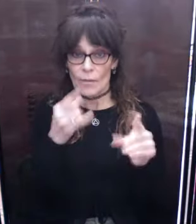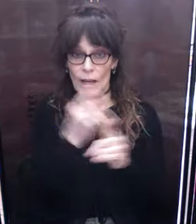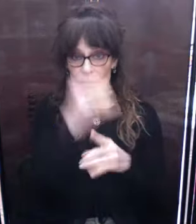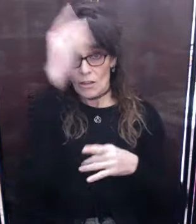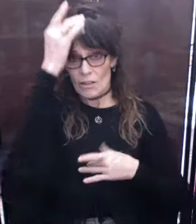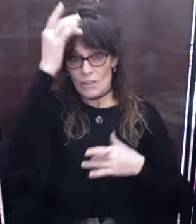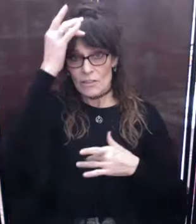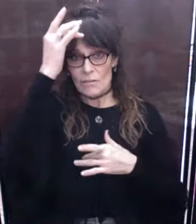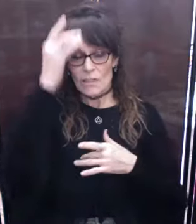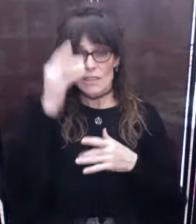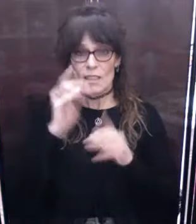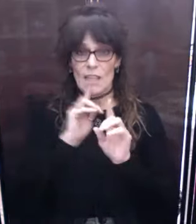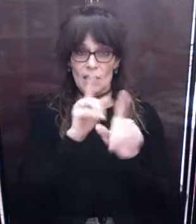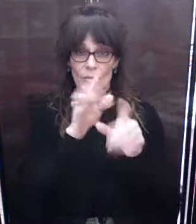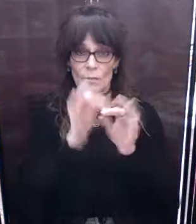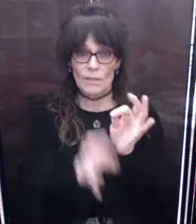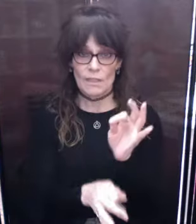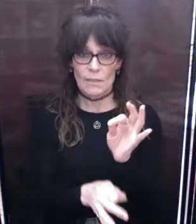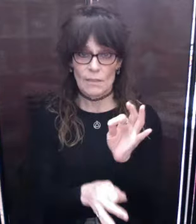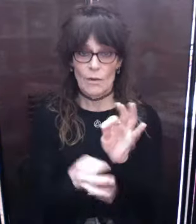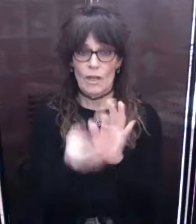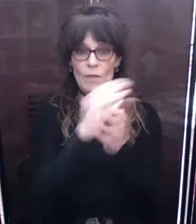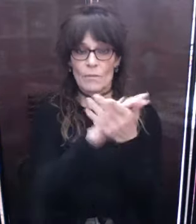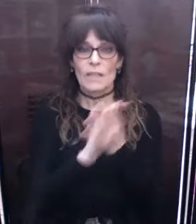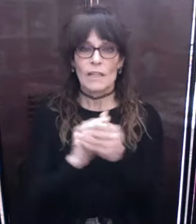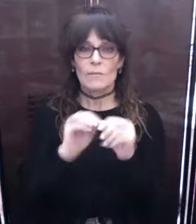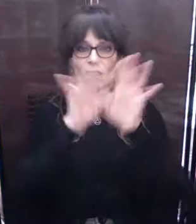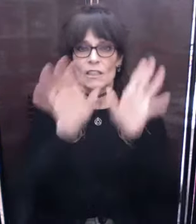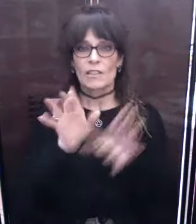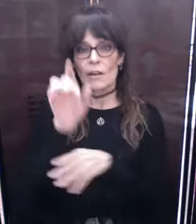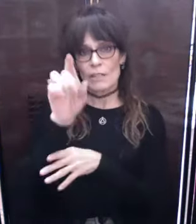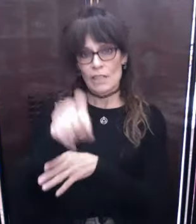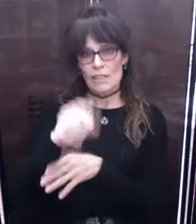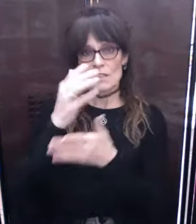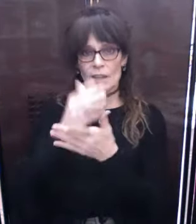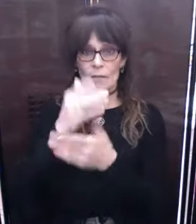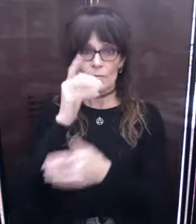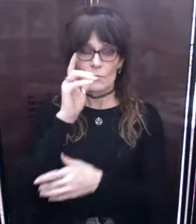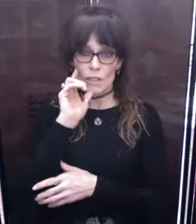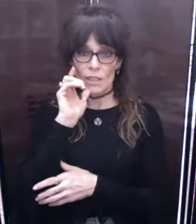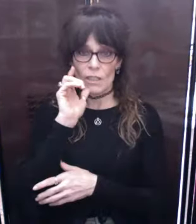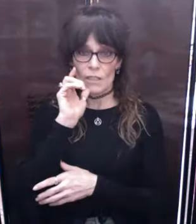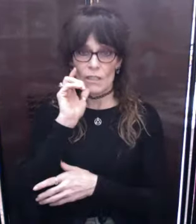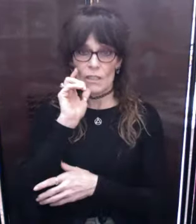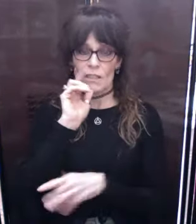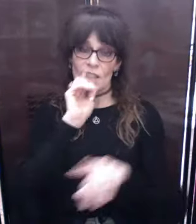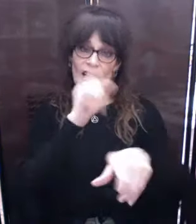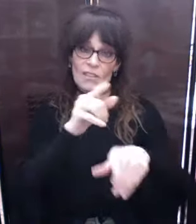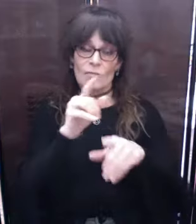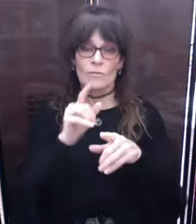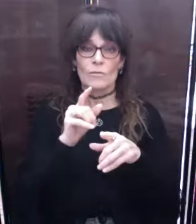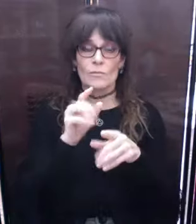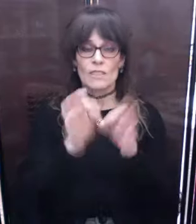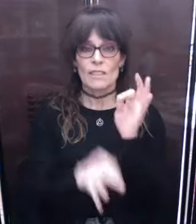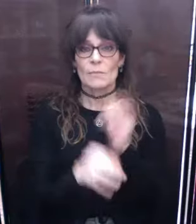simple. Once it became clear that I had to stop drinking, the answer would have been simple. Just don't pick up the first one. That